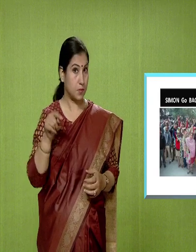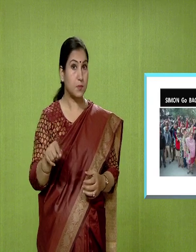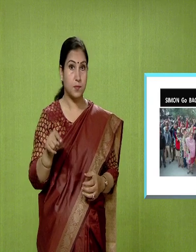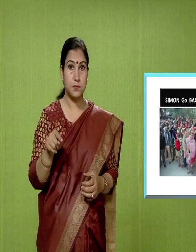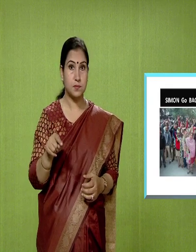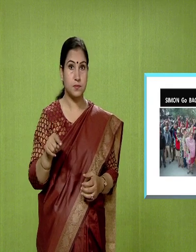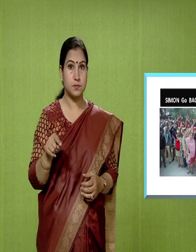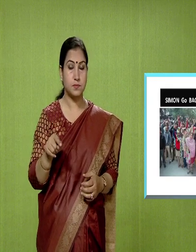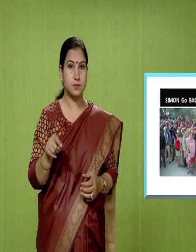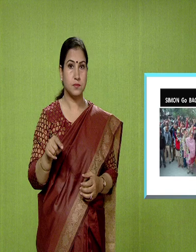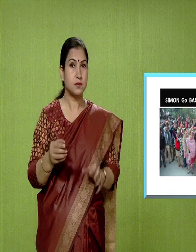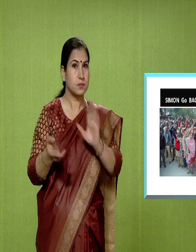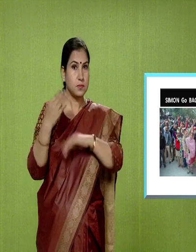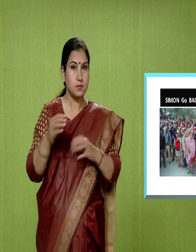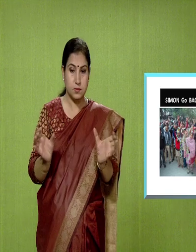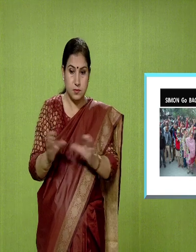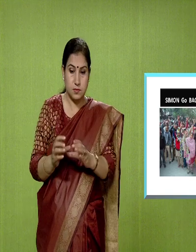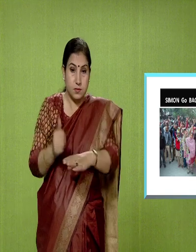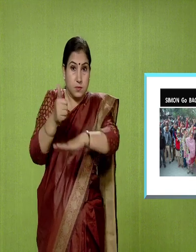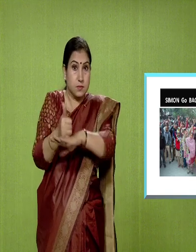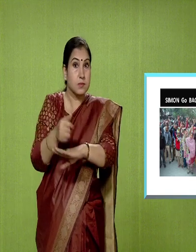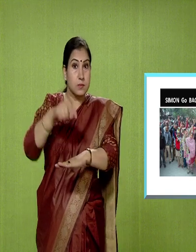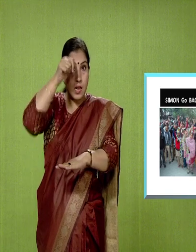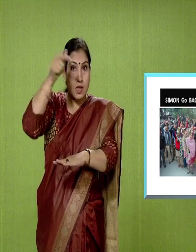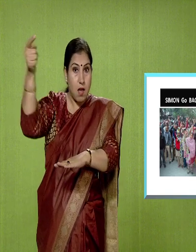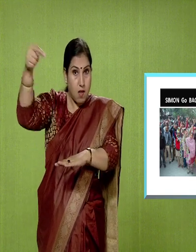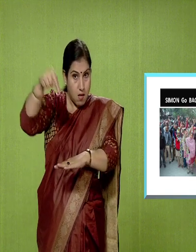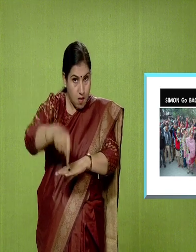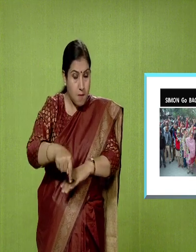Therefore, when the commission came to India,